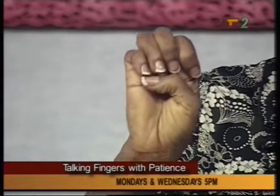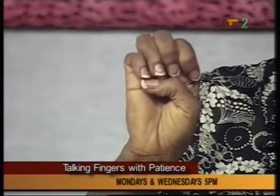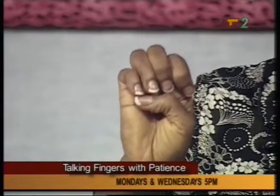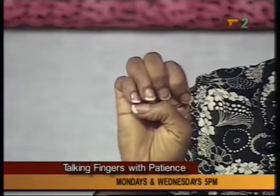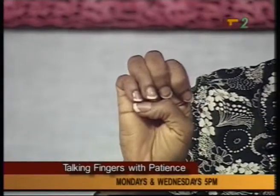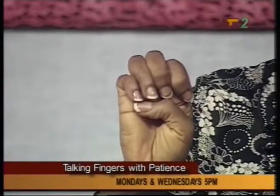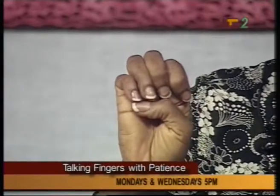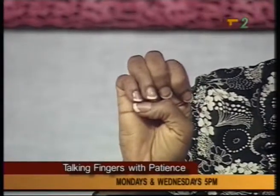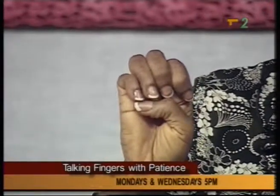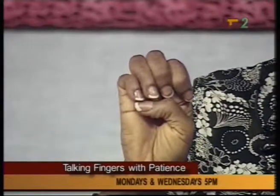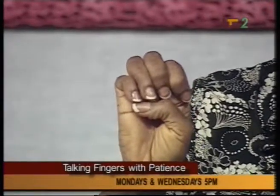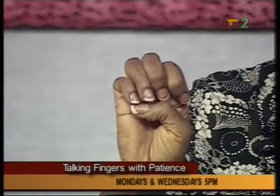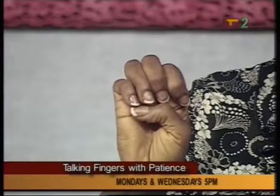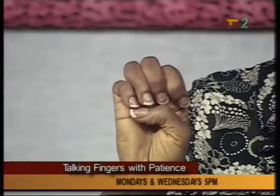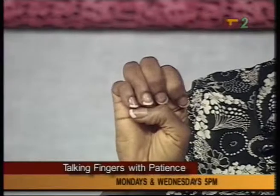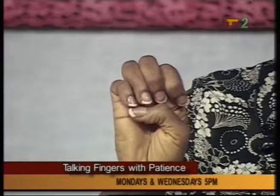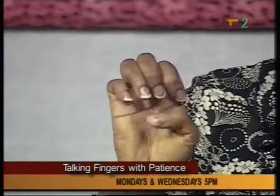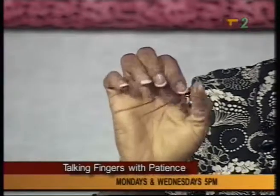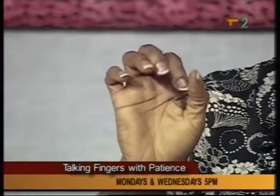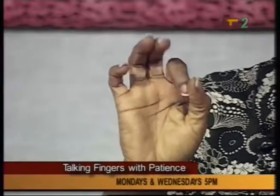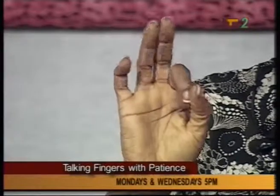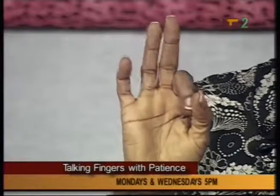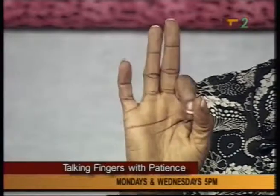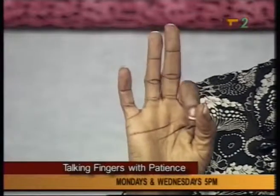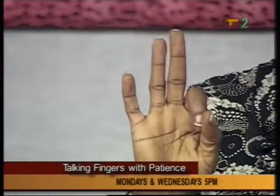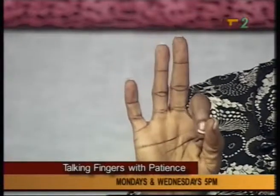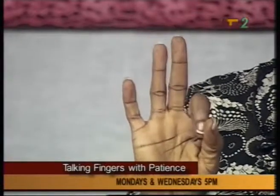E. Good. And then we move on to letter F.